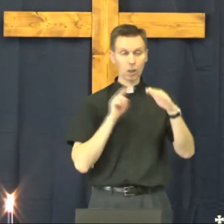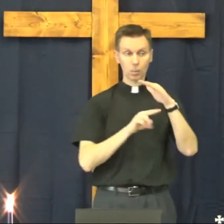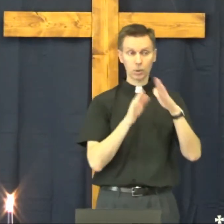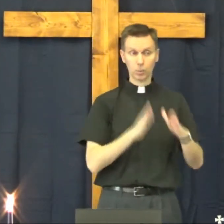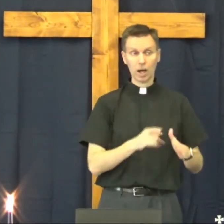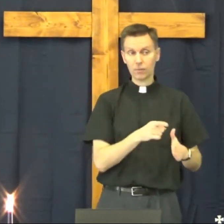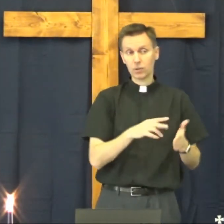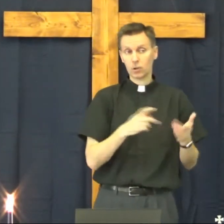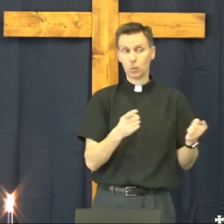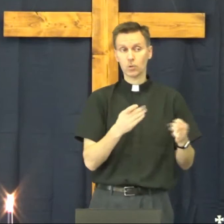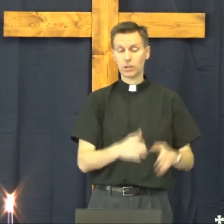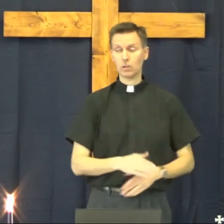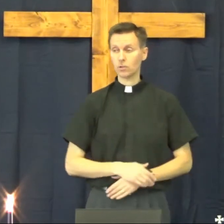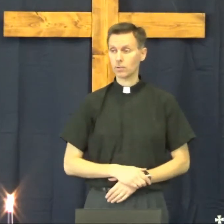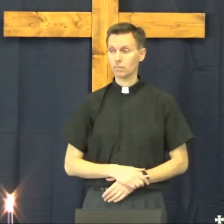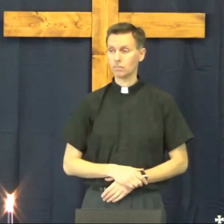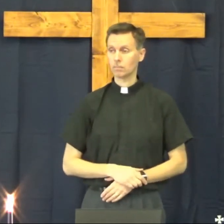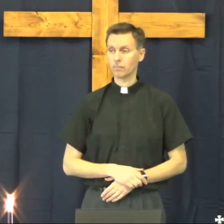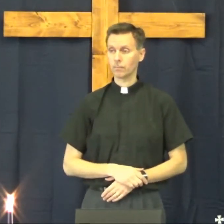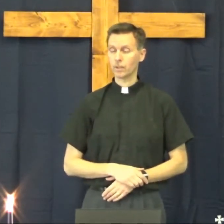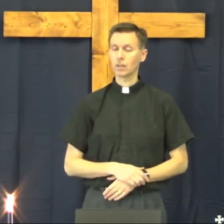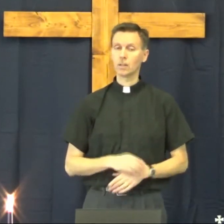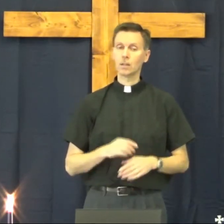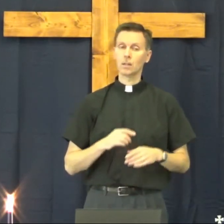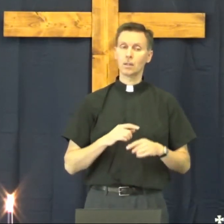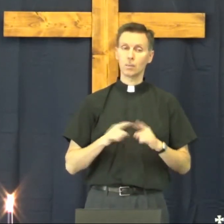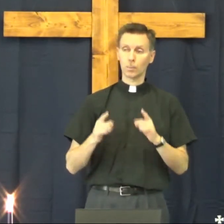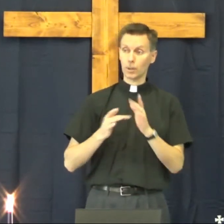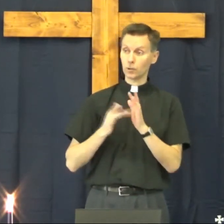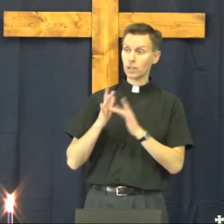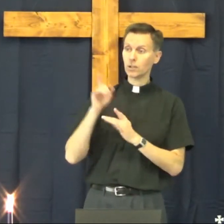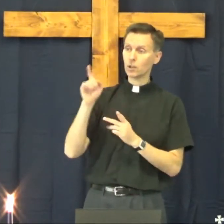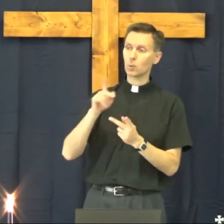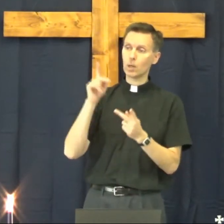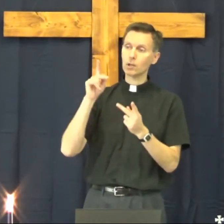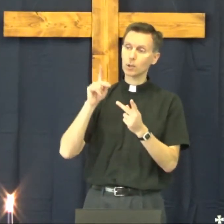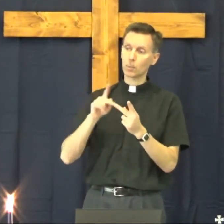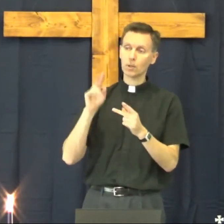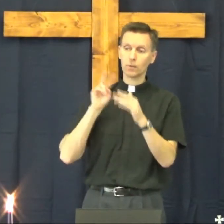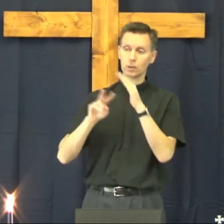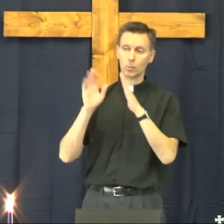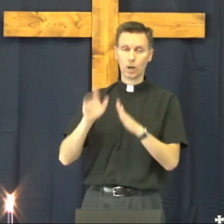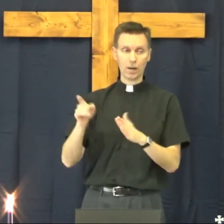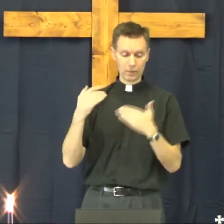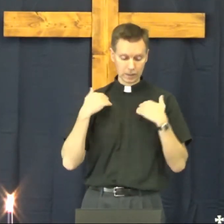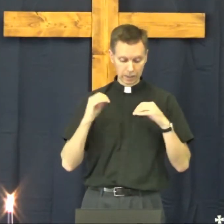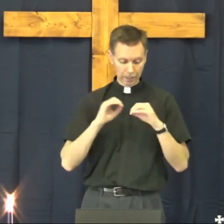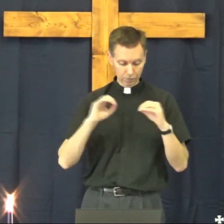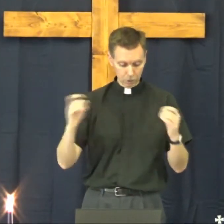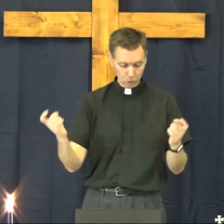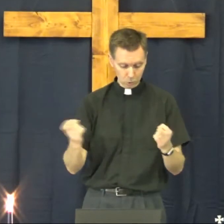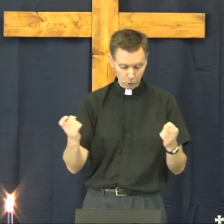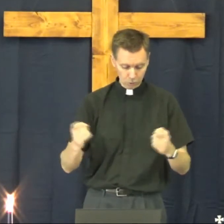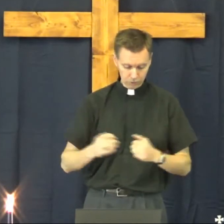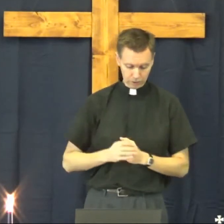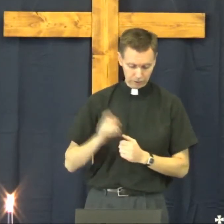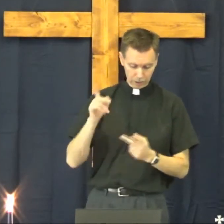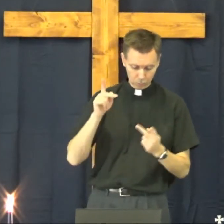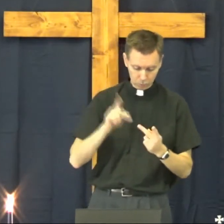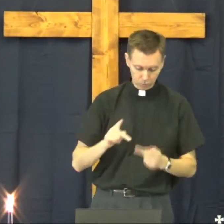But the prophets were sinners. But Jesus was the perfect prophet, having no sin. He was